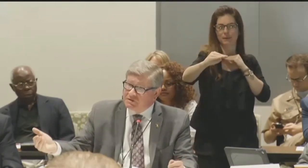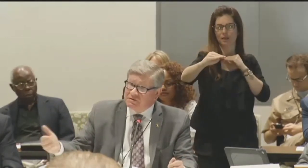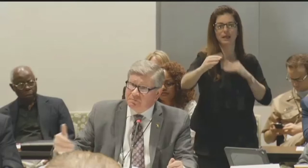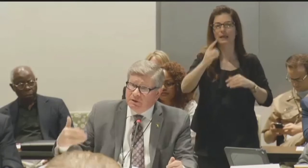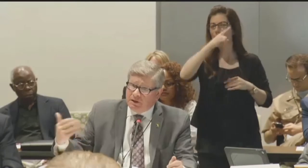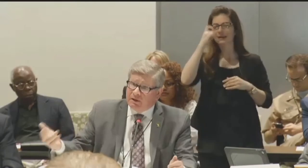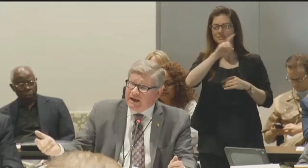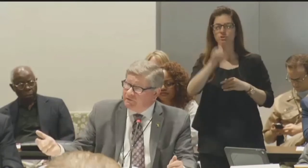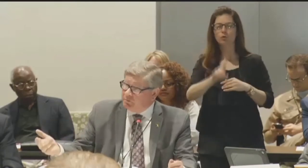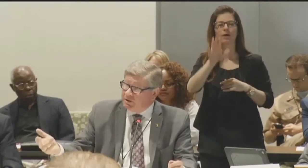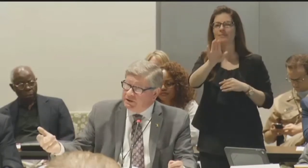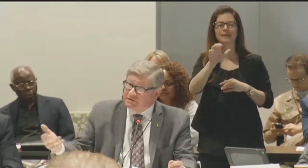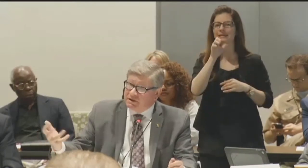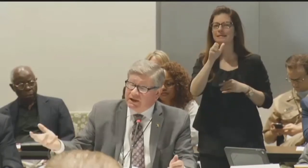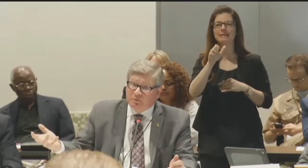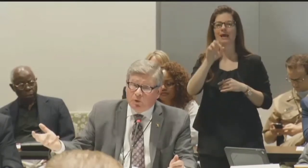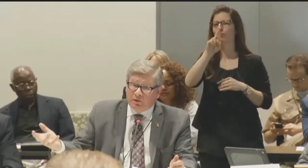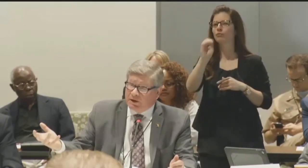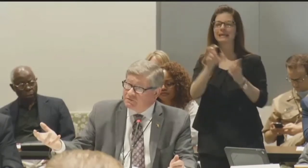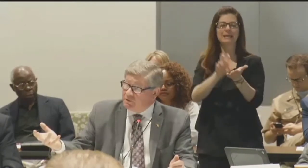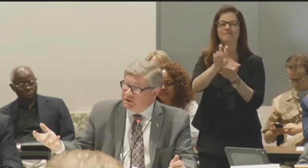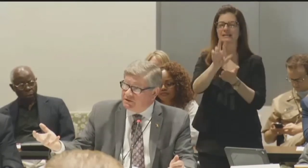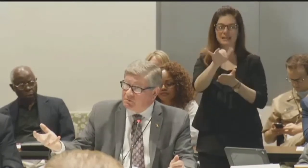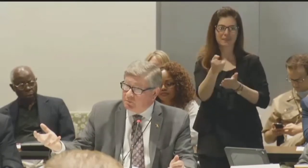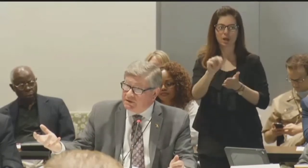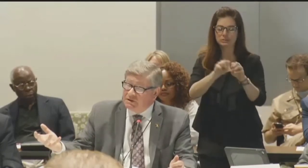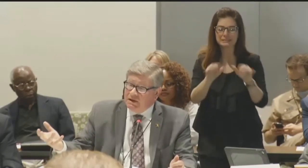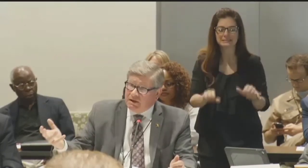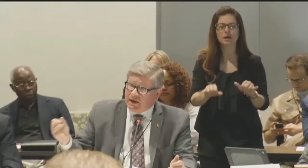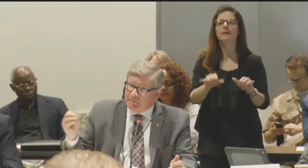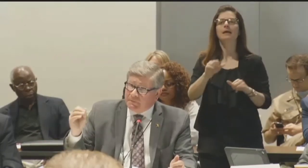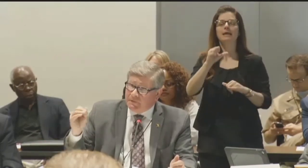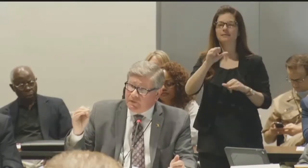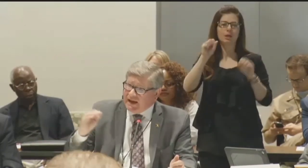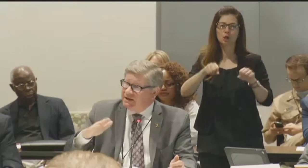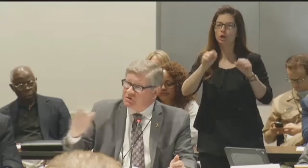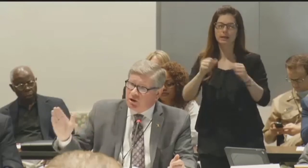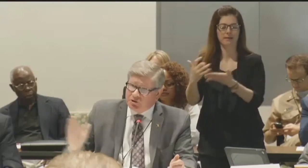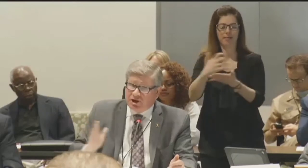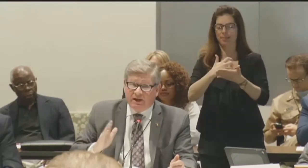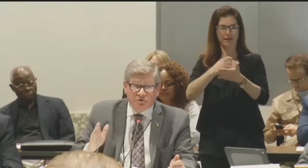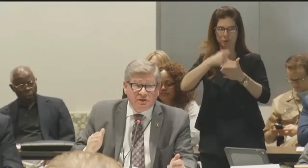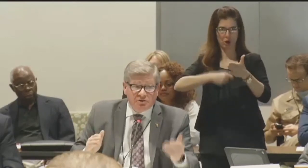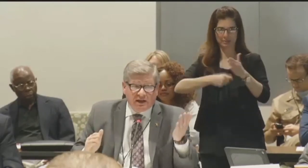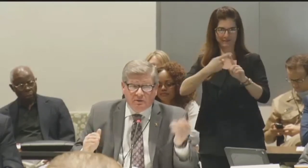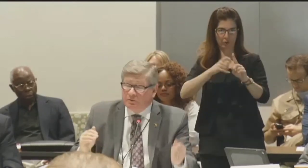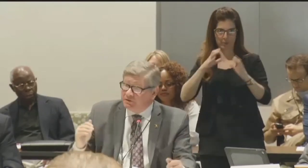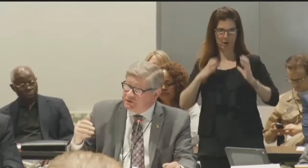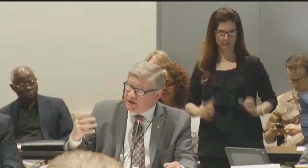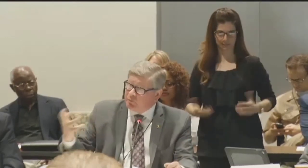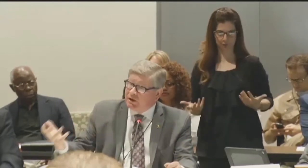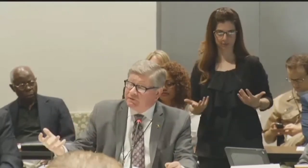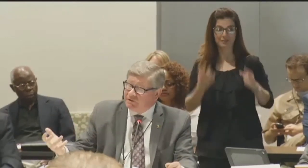in their system and lack of ability to collect water rates from their customer base. That has all changed, and John